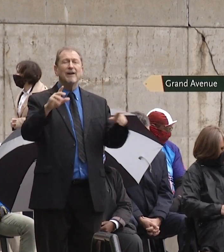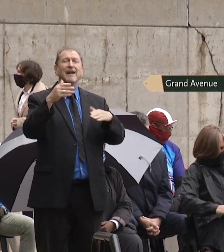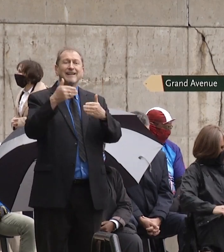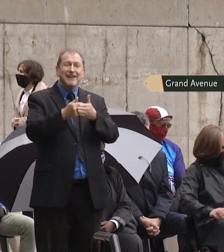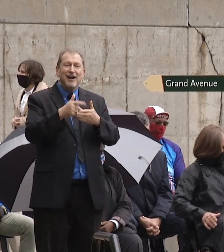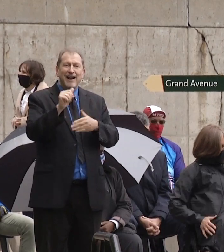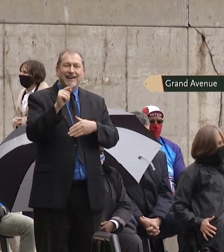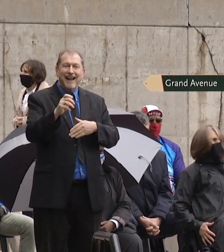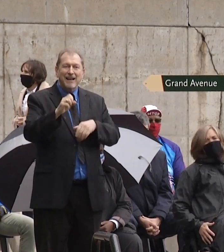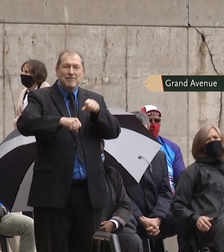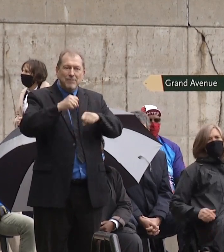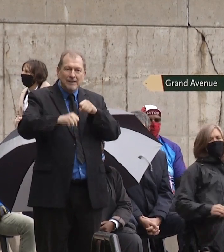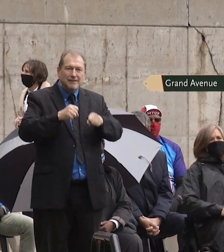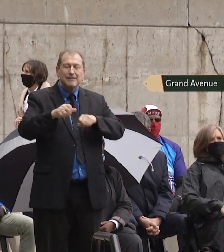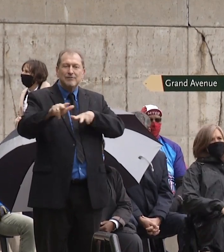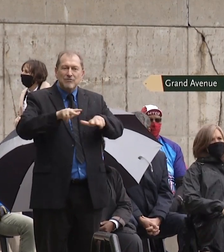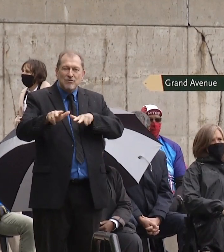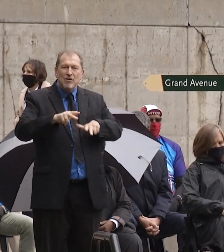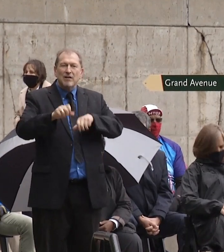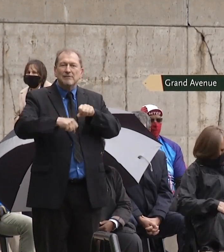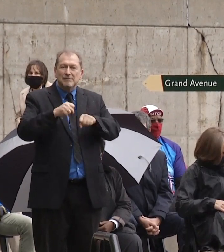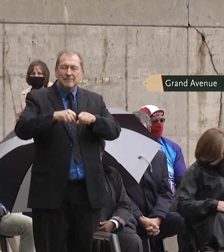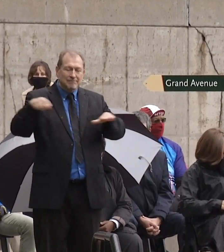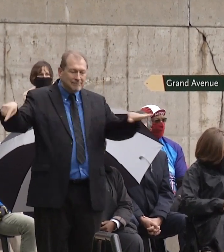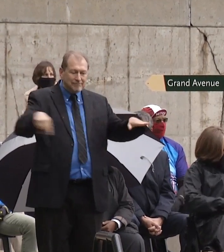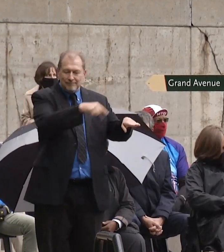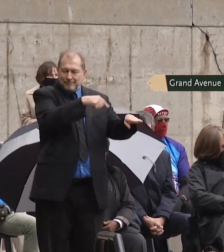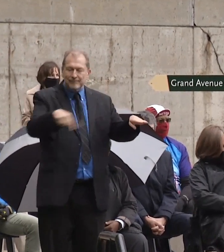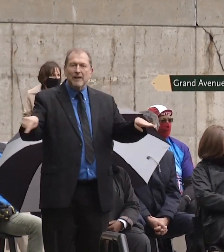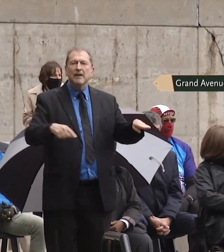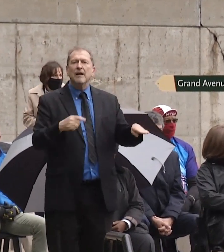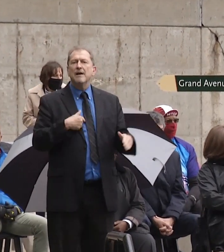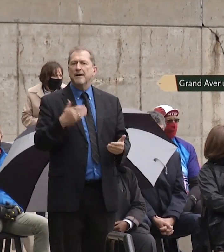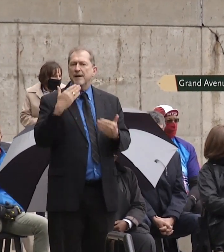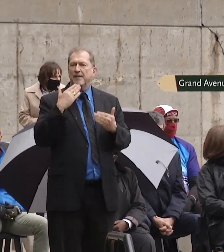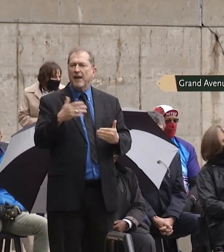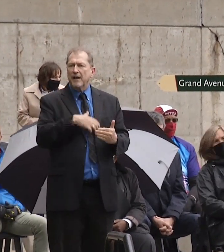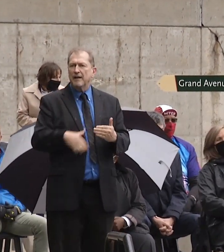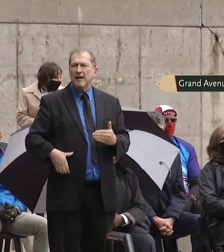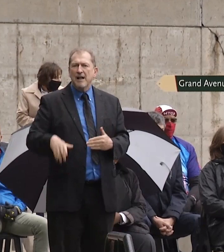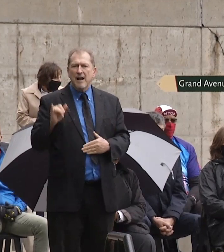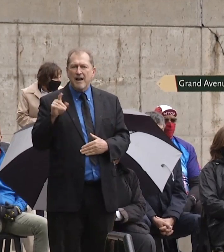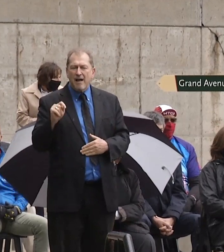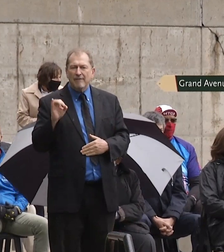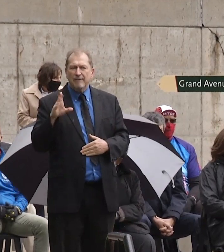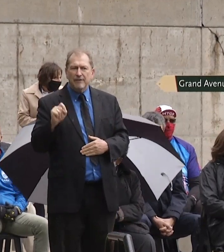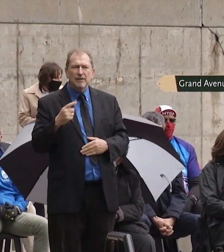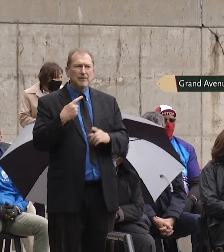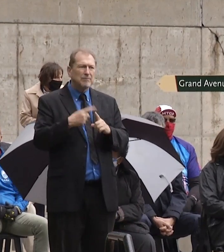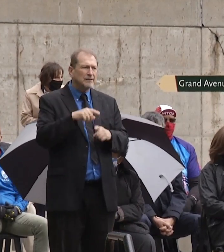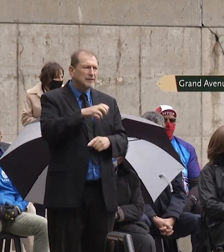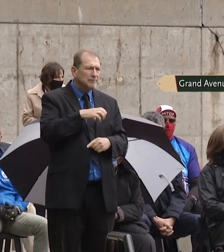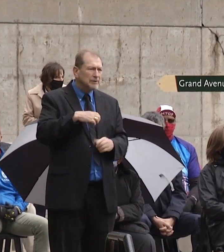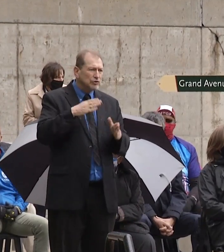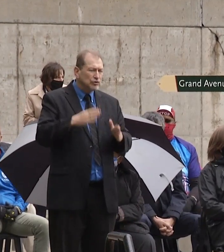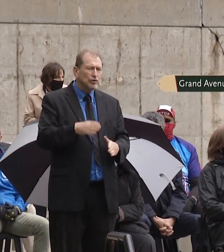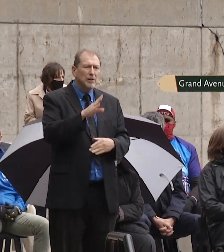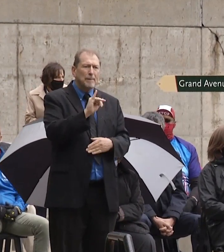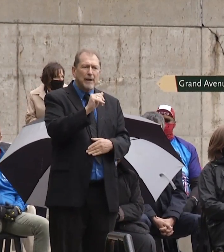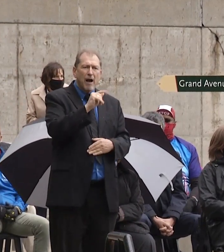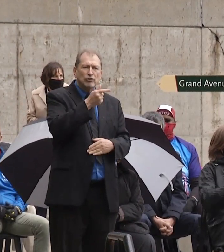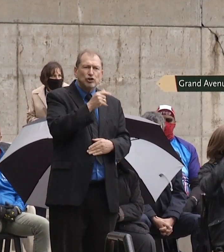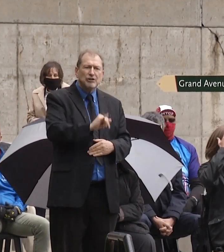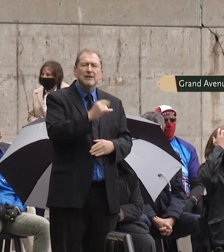to thank Governor Pritzker and IDOT Secretary Osman, Mayor Lightfoot, CDOT Commissioner